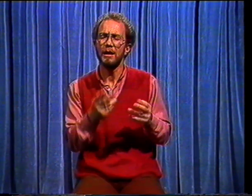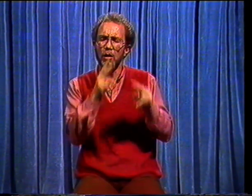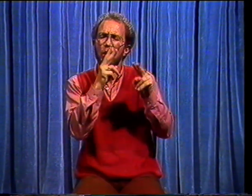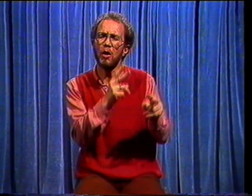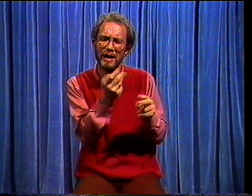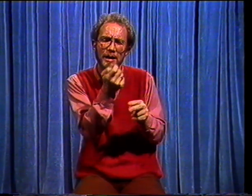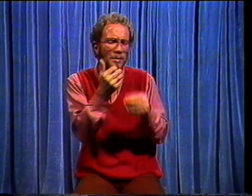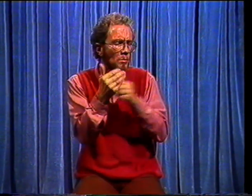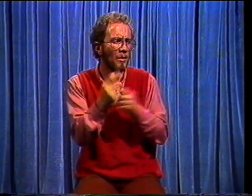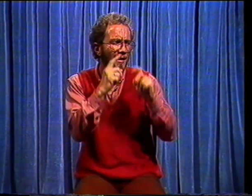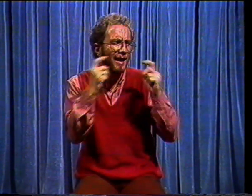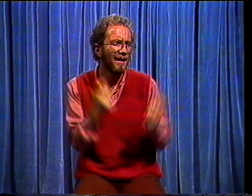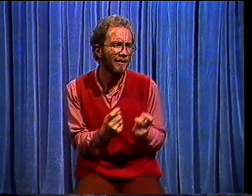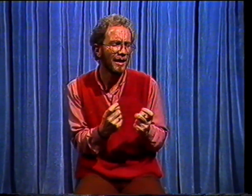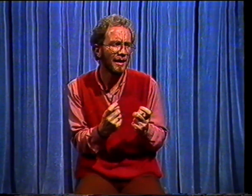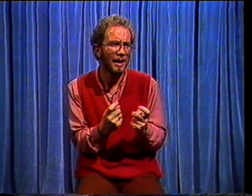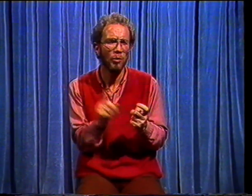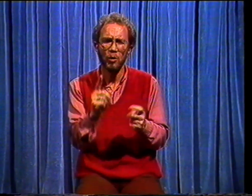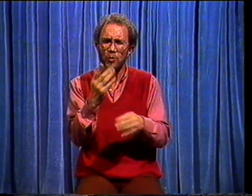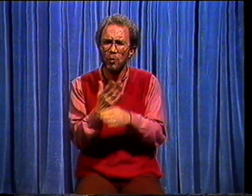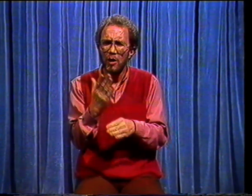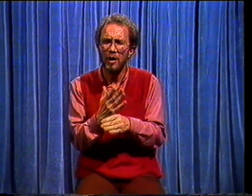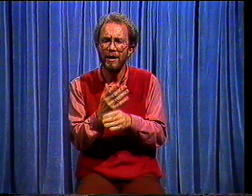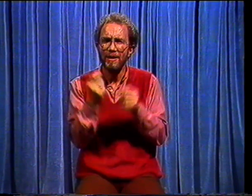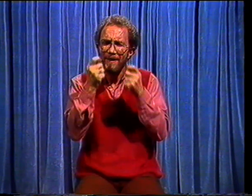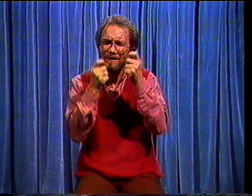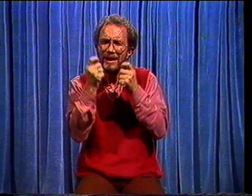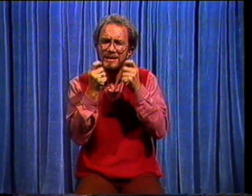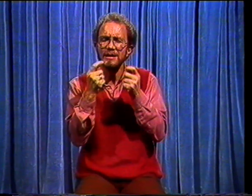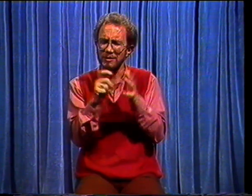But let's look a little bit more carefully at what work the face is doing.